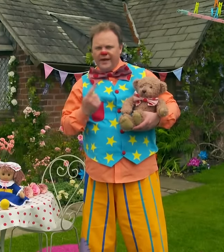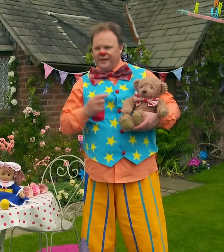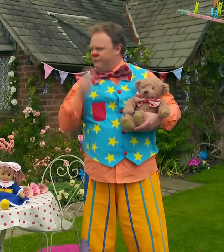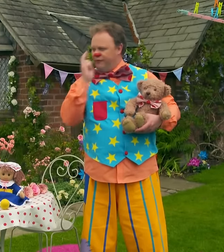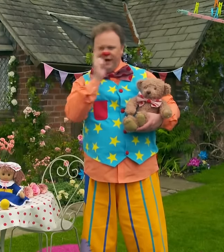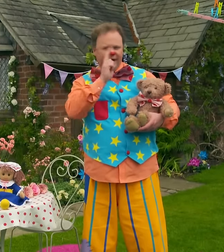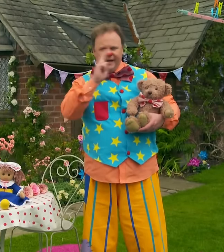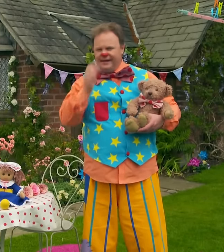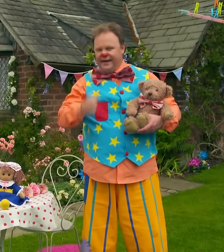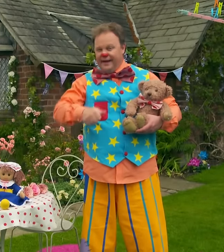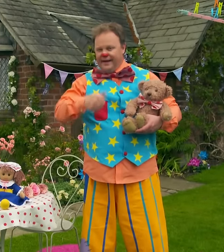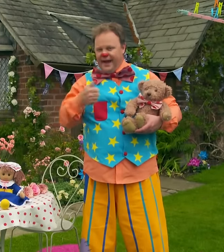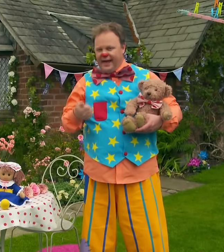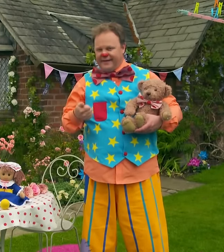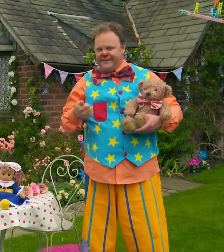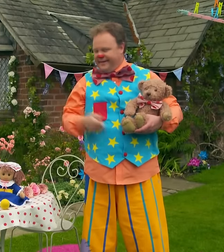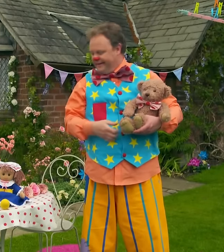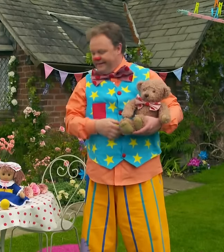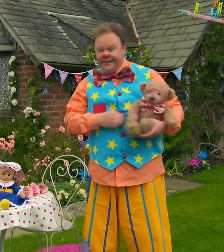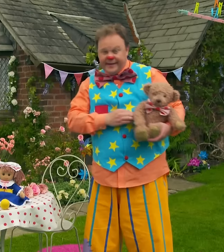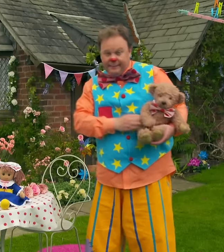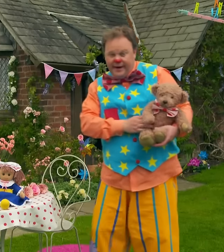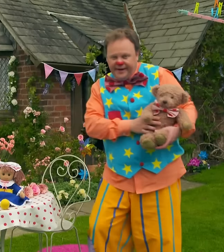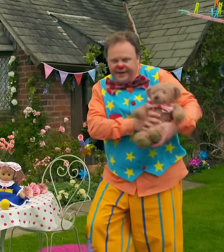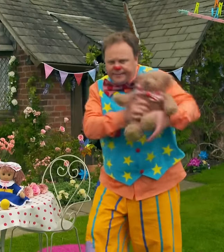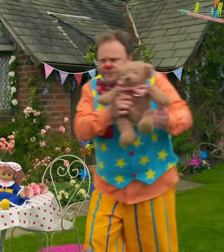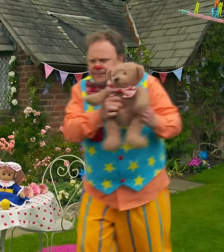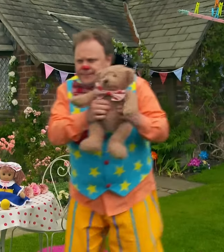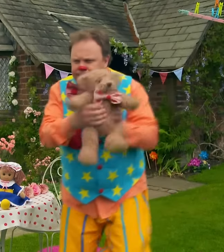can find next. Come on.